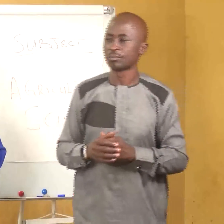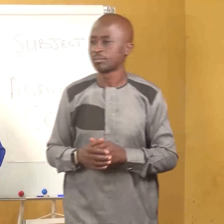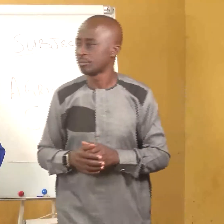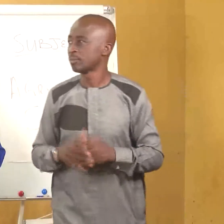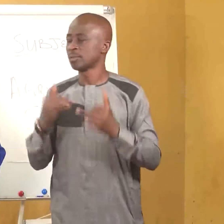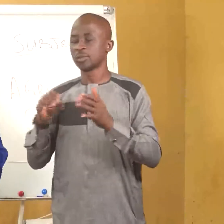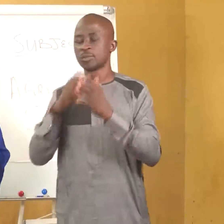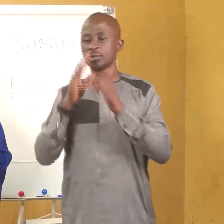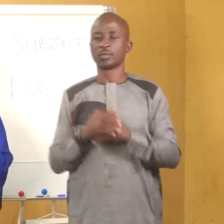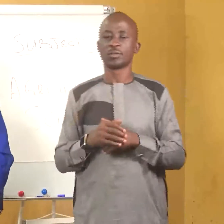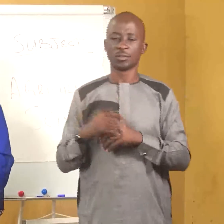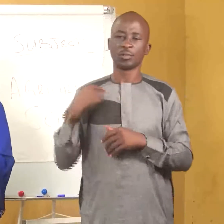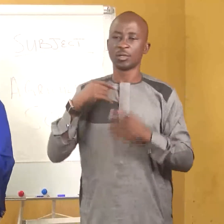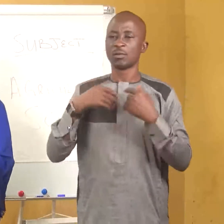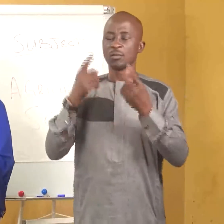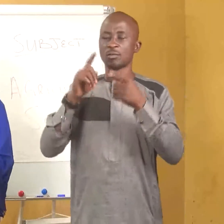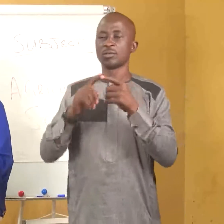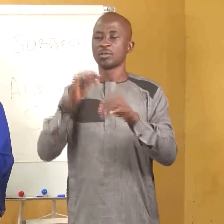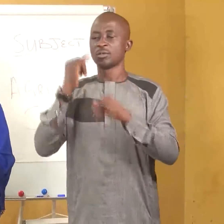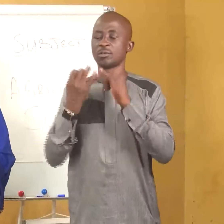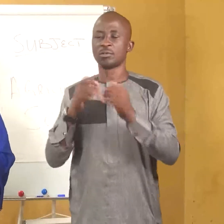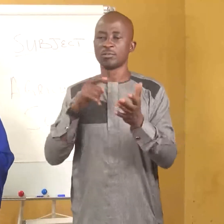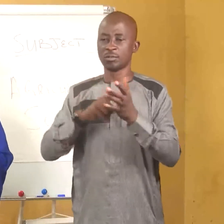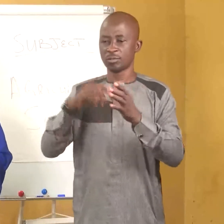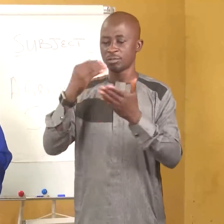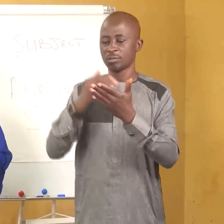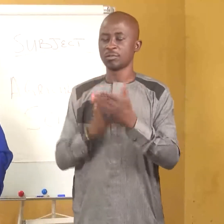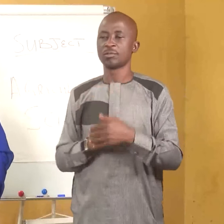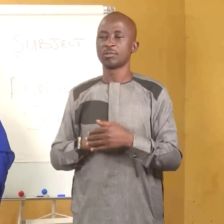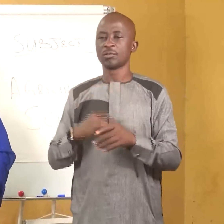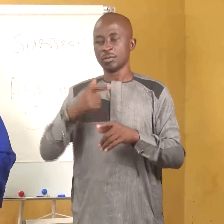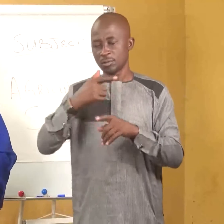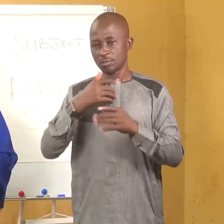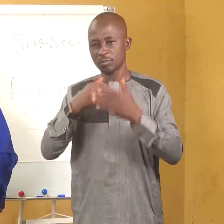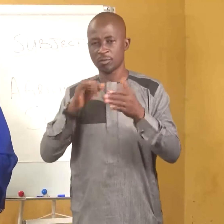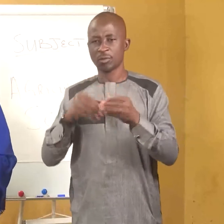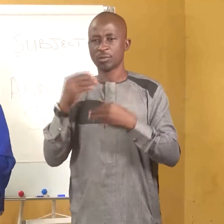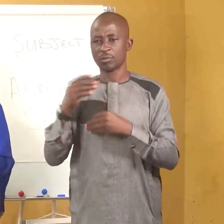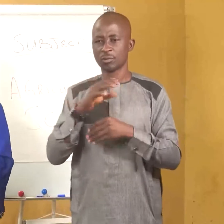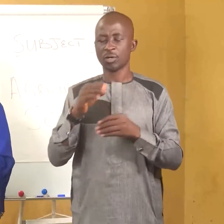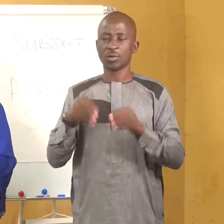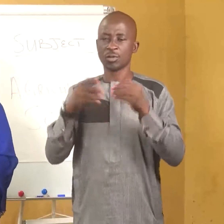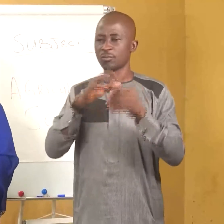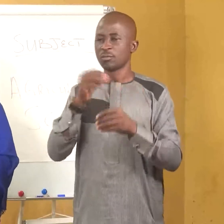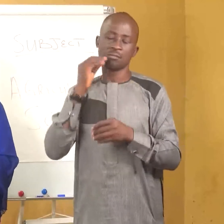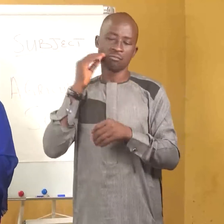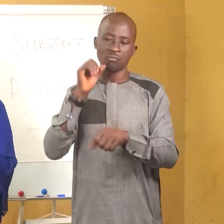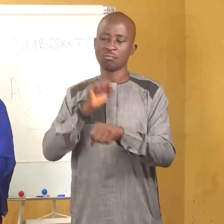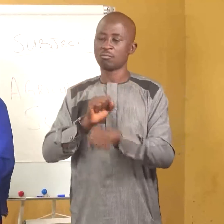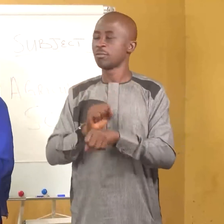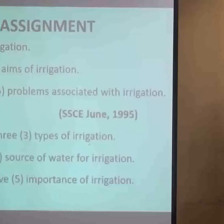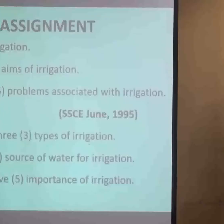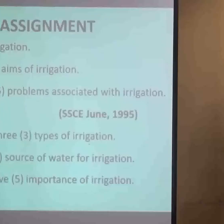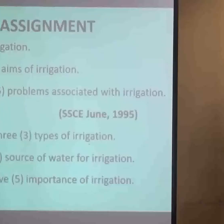Now, students, we have come to the end of this lesson. But before I go, I will leave you with this